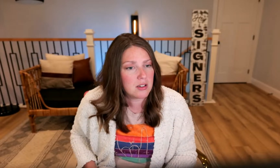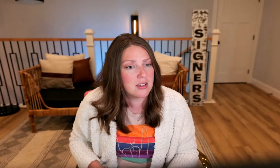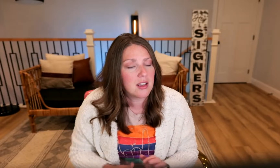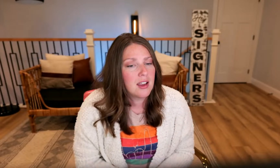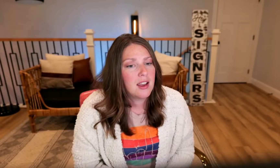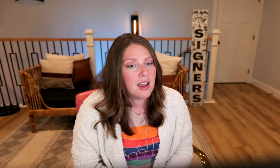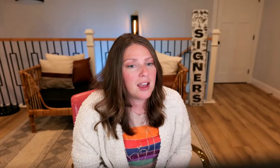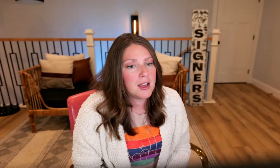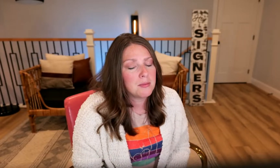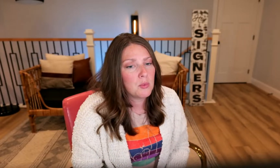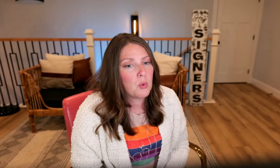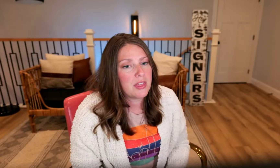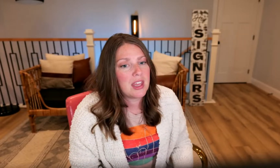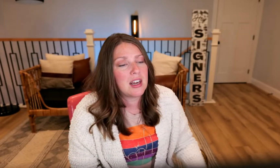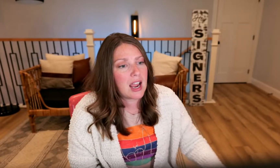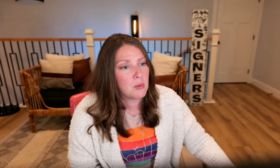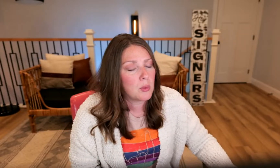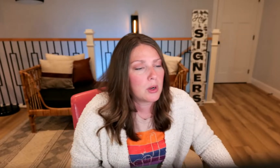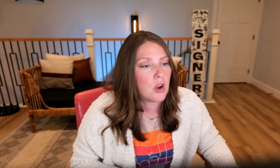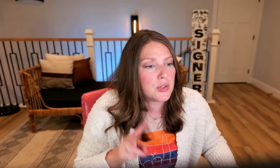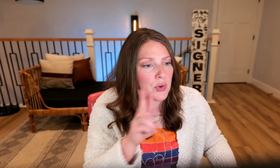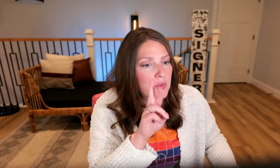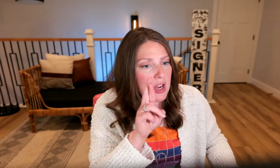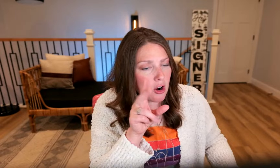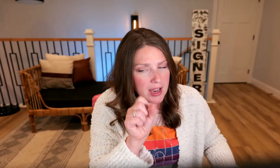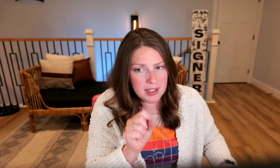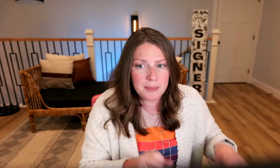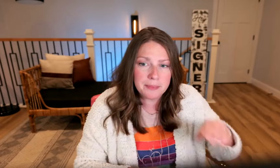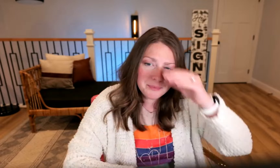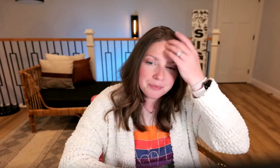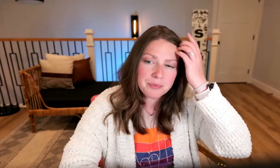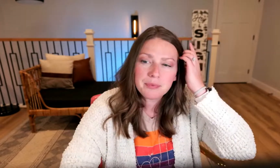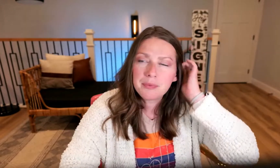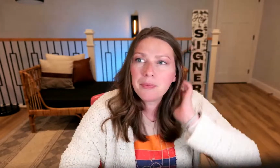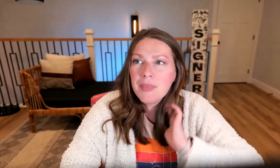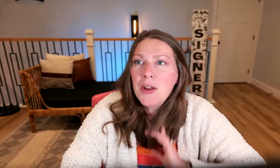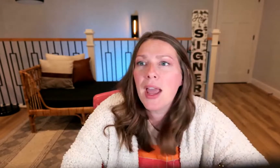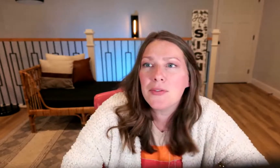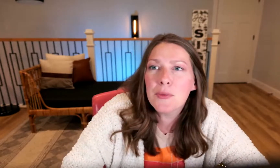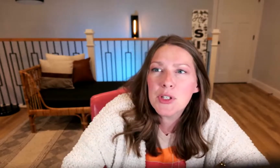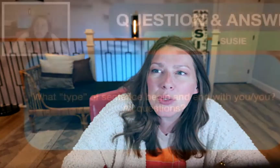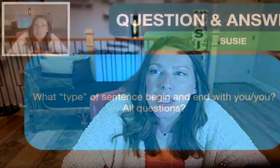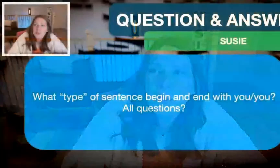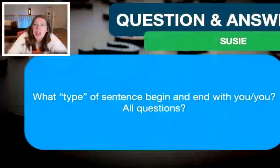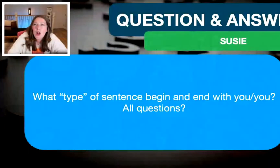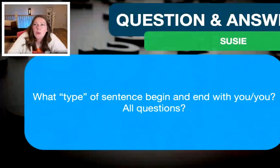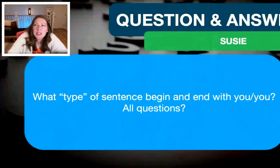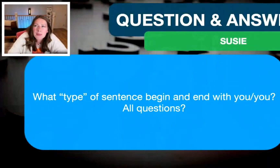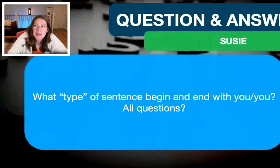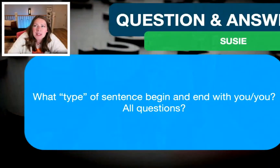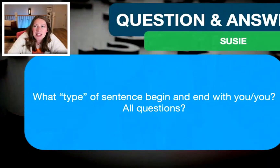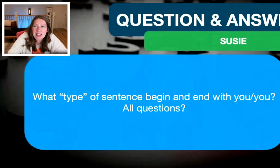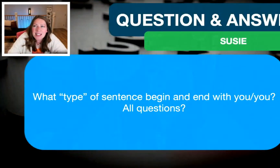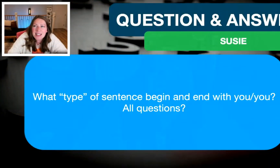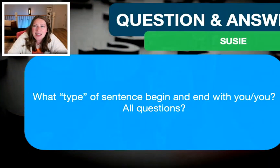works within 911 calls for VRS. Okay, from Susie. What types of